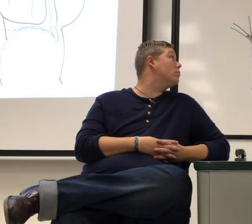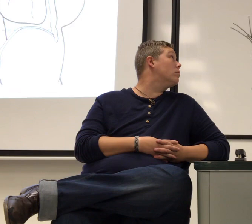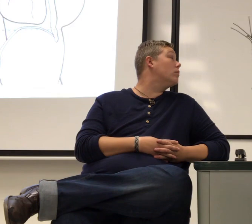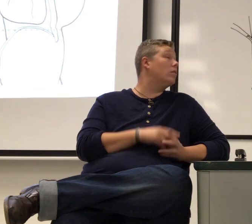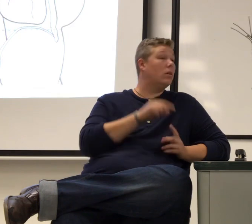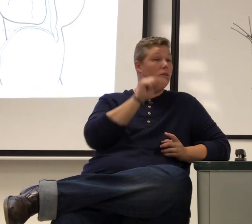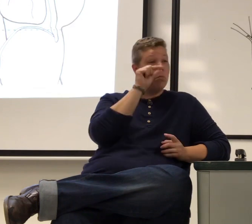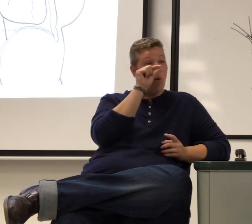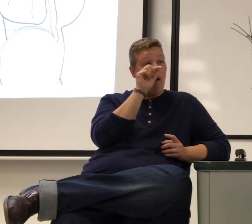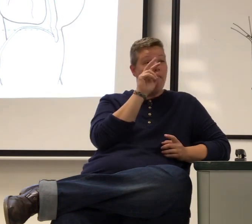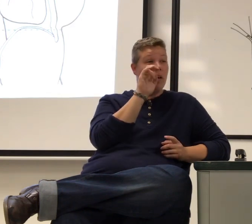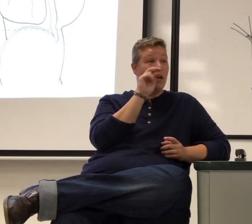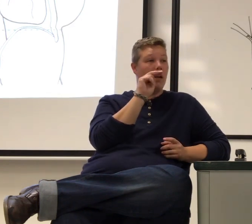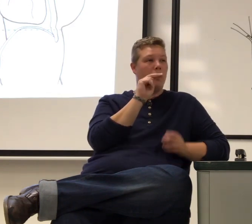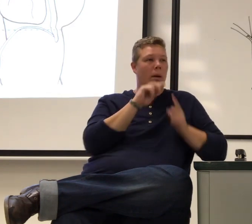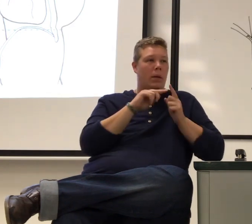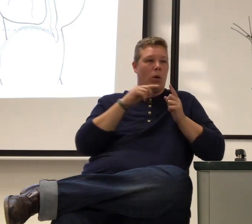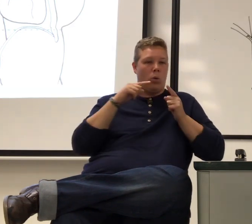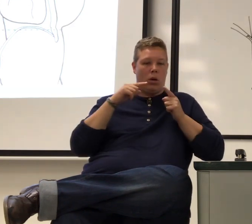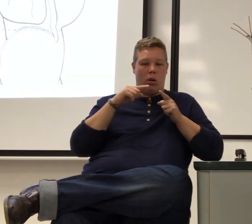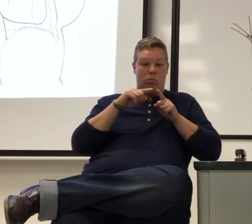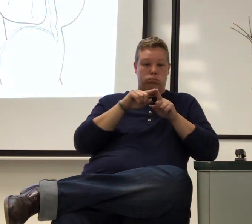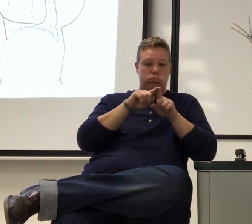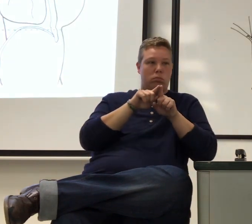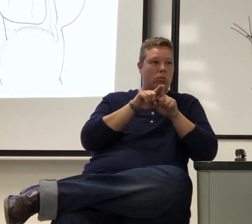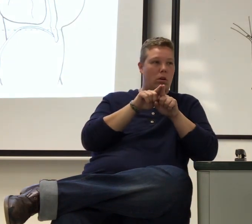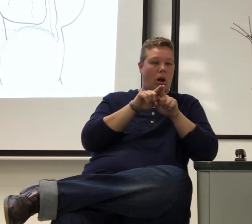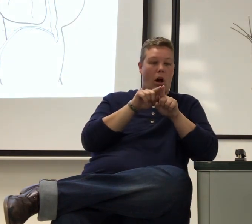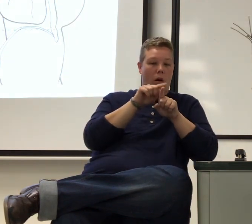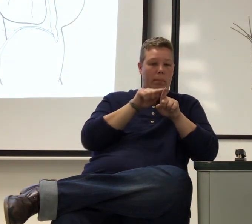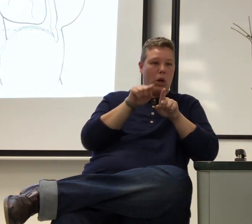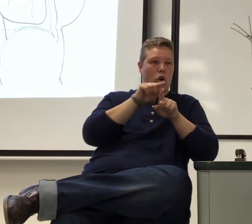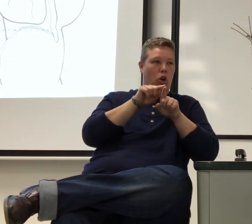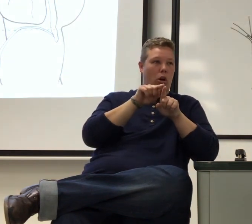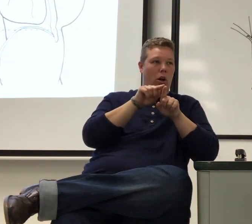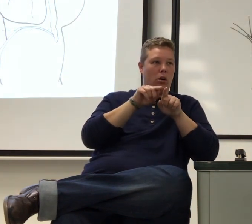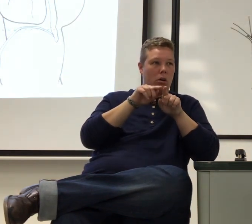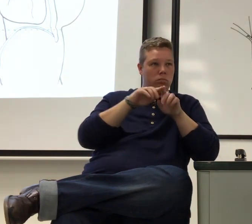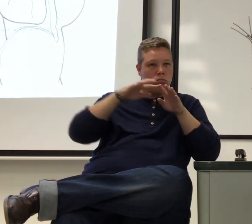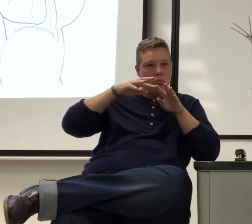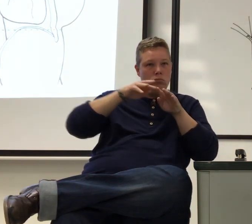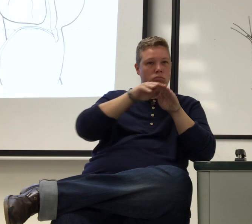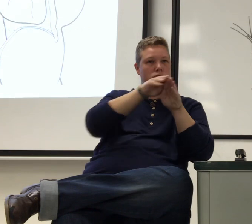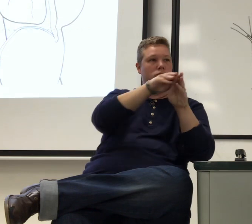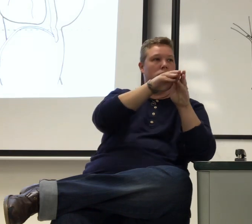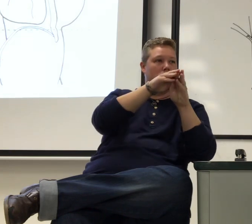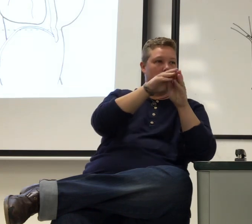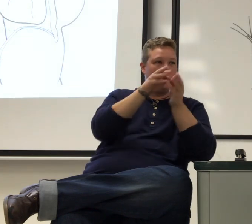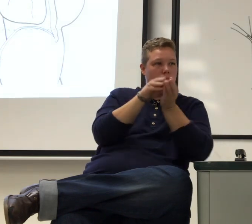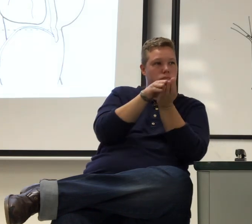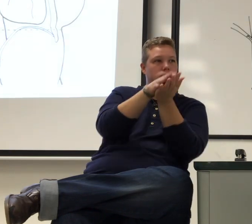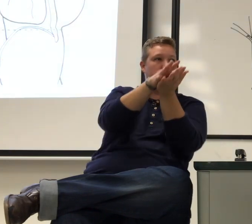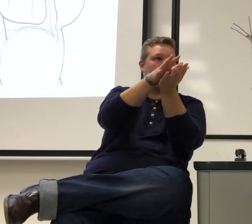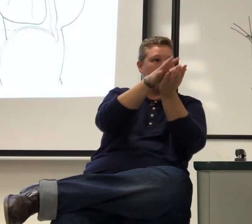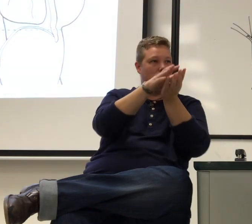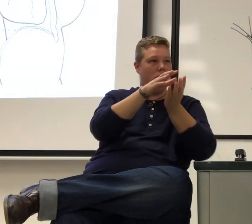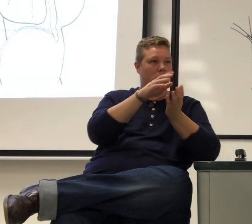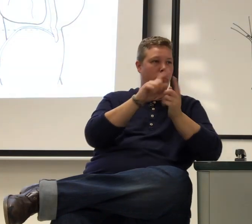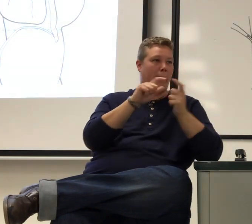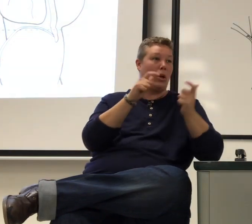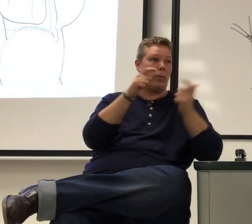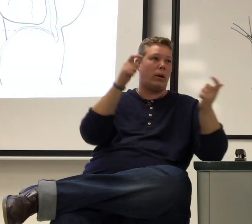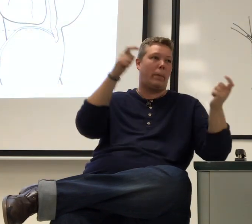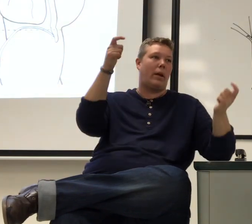small vein, maybe that merges with another small vein to form a bigger vein, maybe that medium-sized vein merges with another one to form a